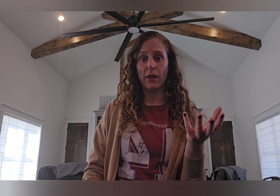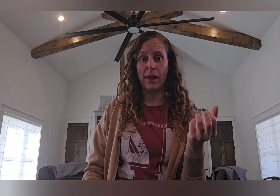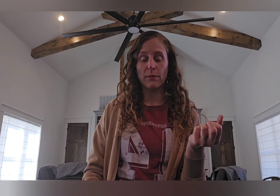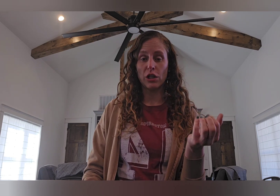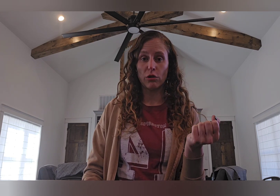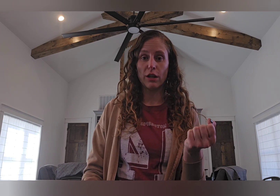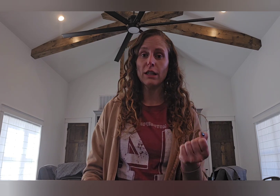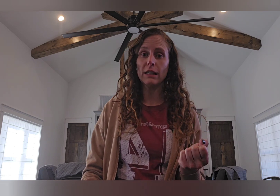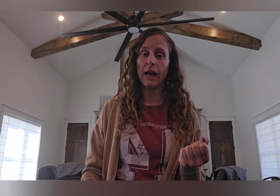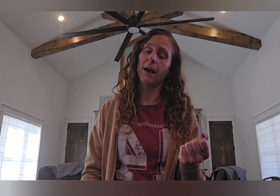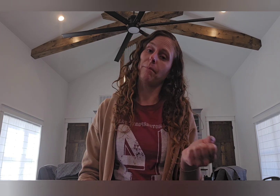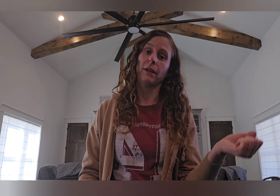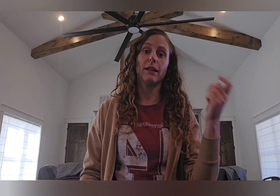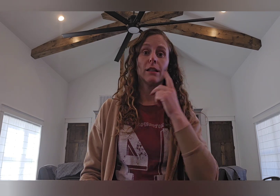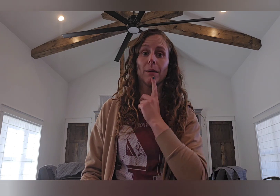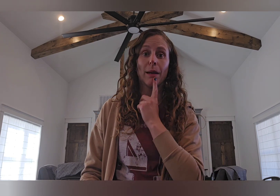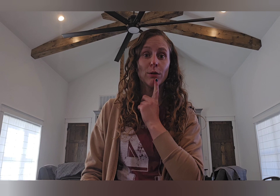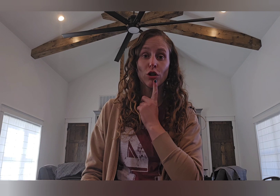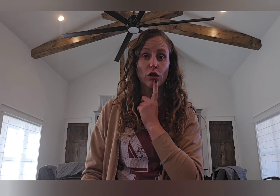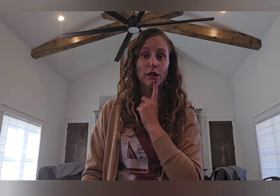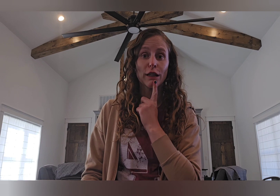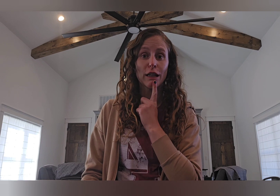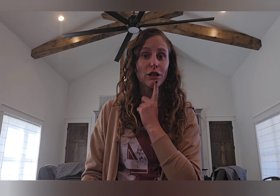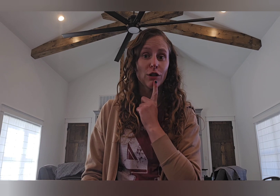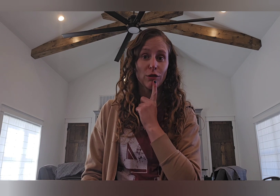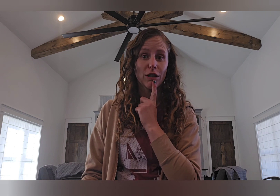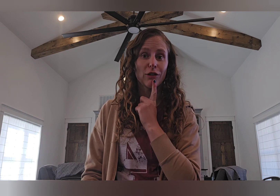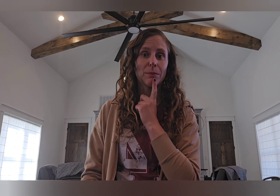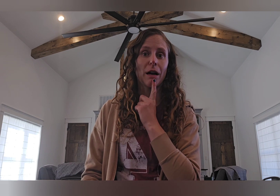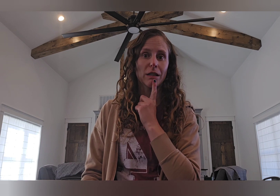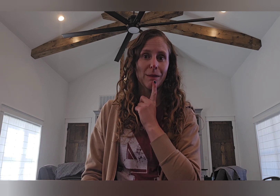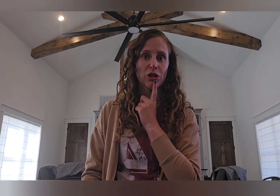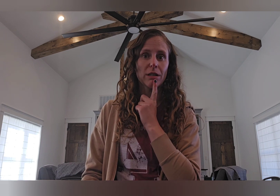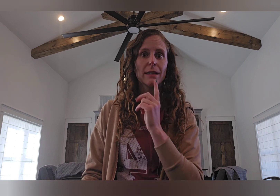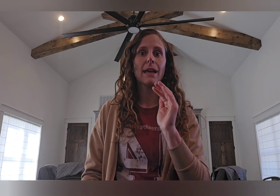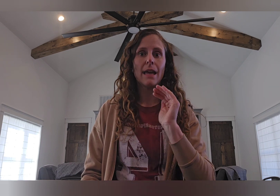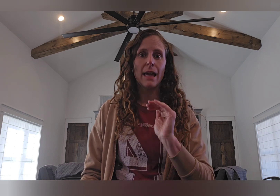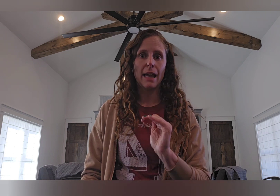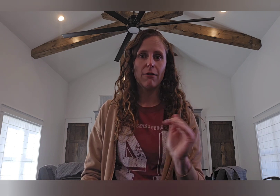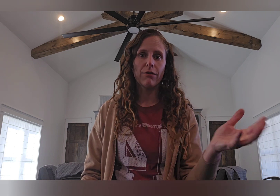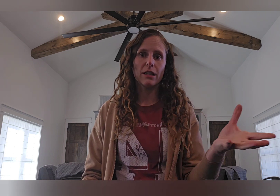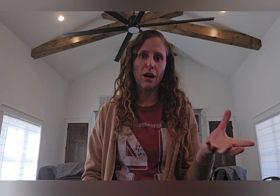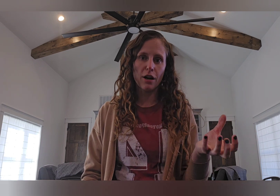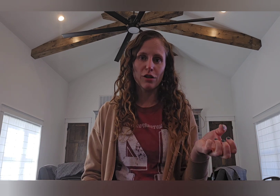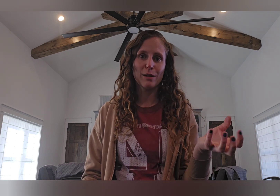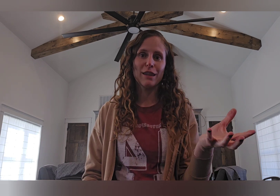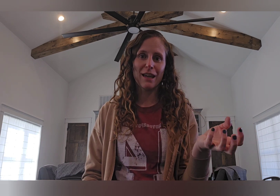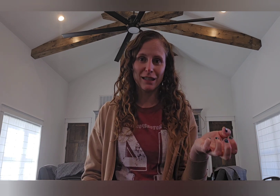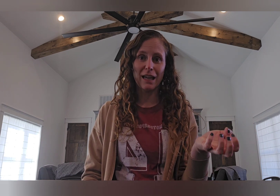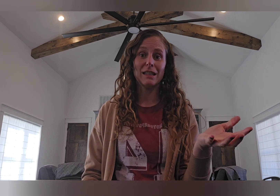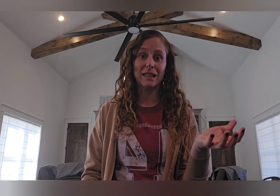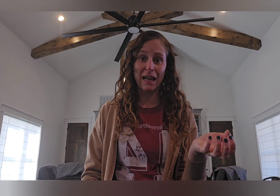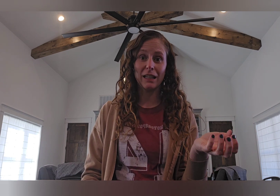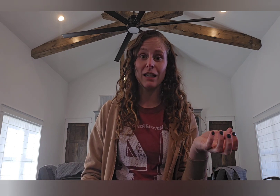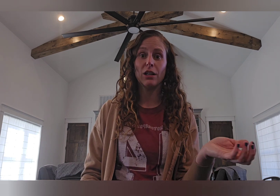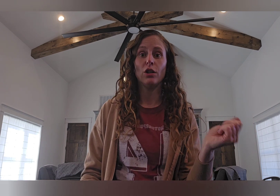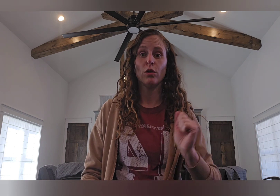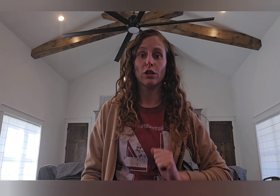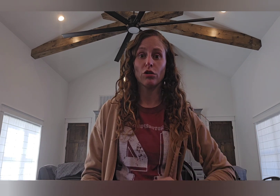get them to do this. And it sometimes does translate into using those approximations. If they start doing this and saying it, you can